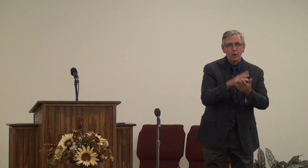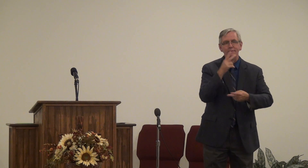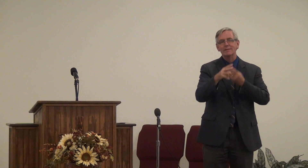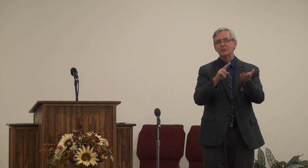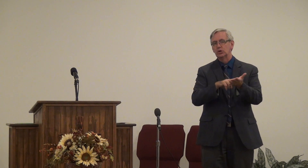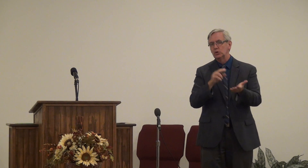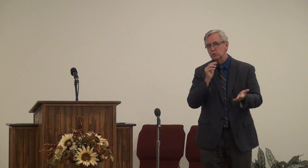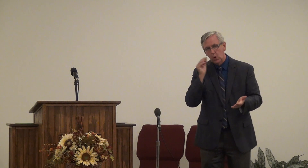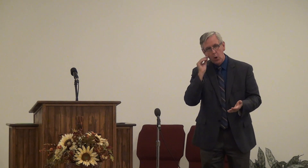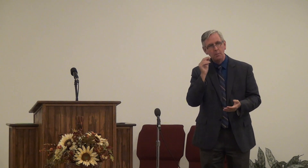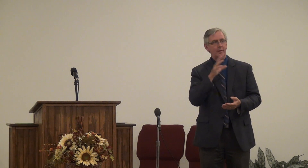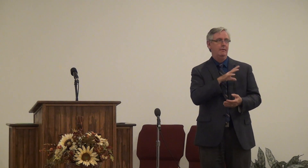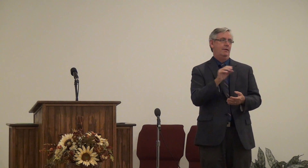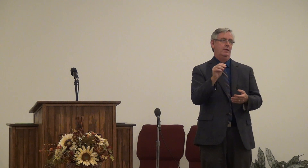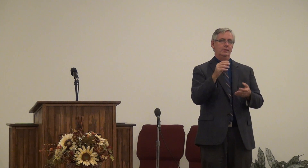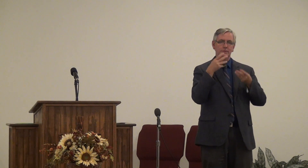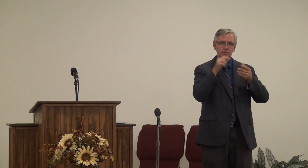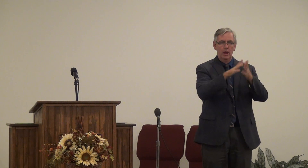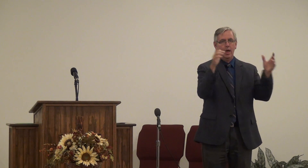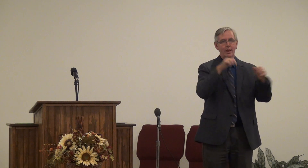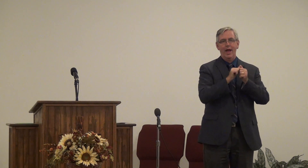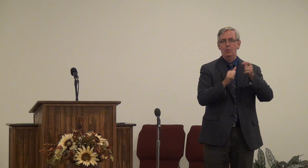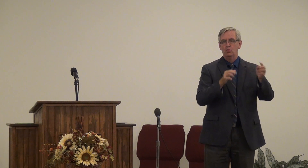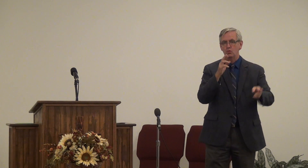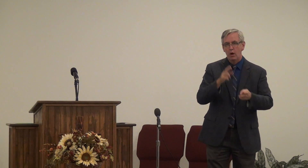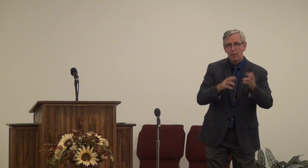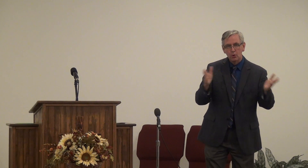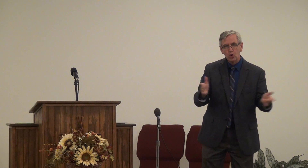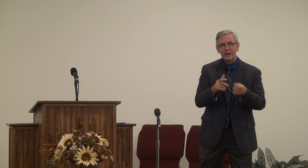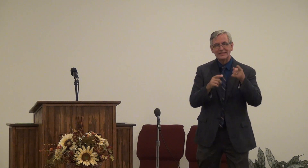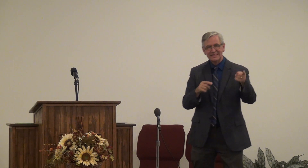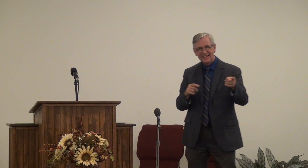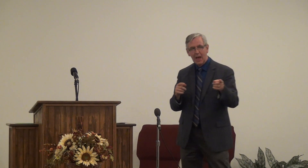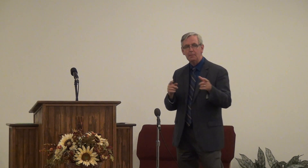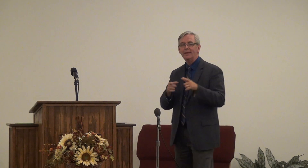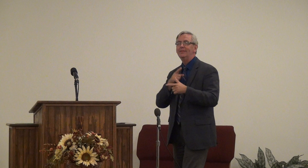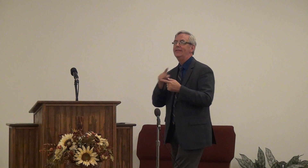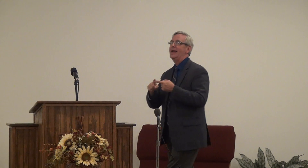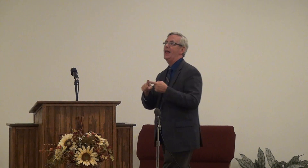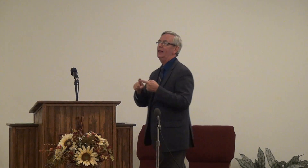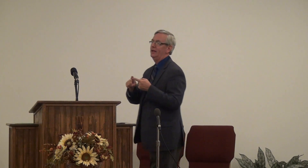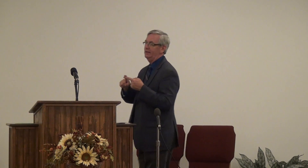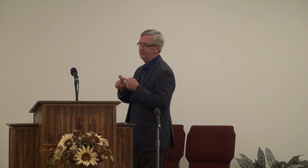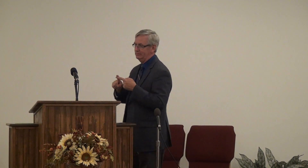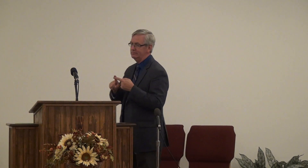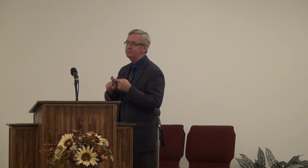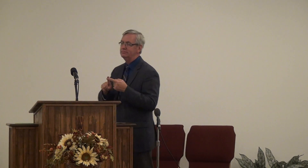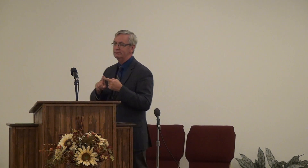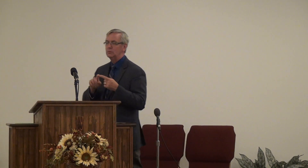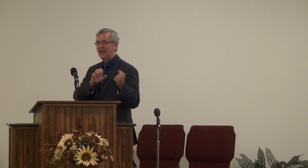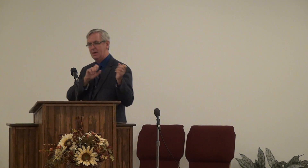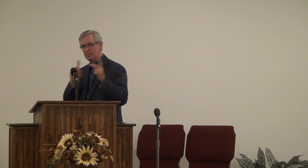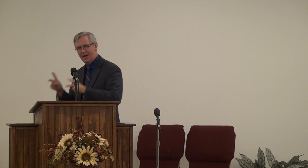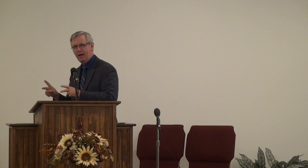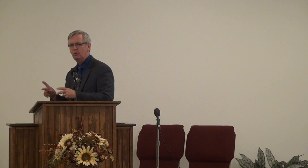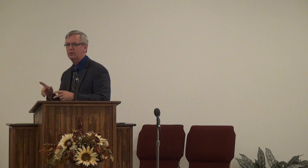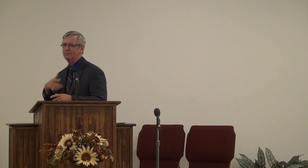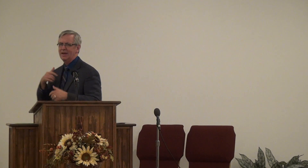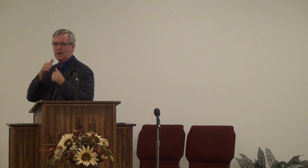good time. We visited schools and nursing homes, and we spent a lot of time with Robert. We encouraged him. And then we